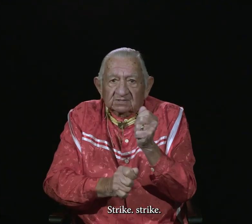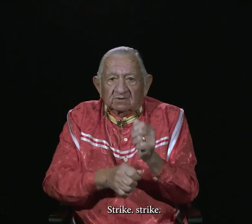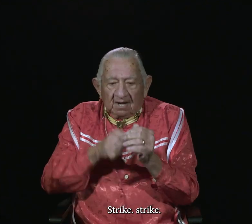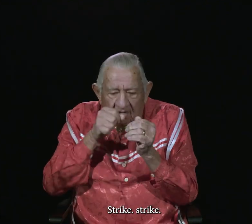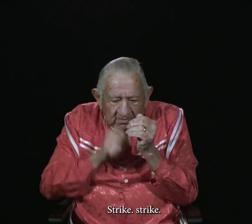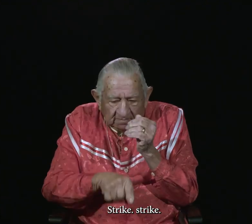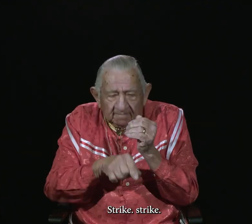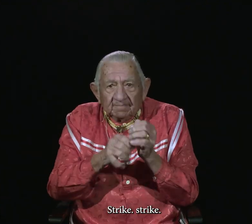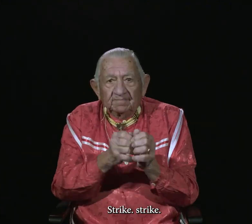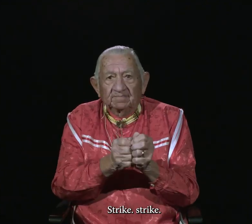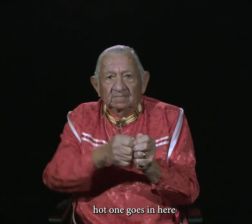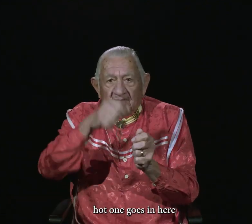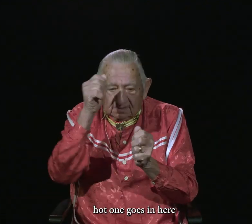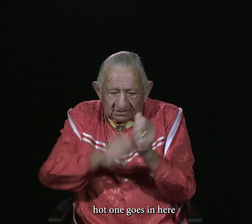strike.